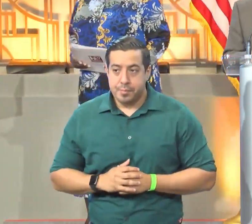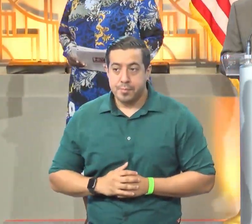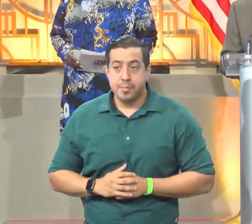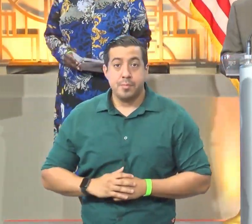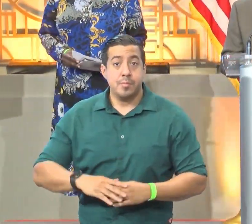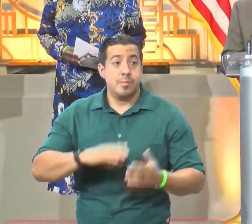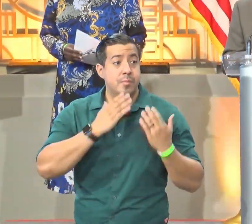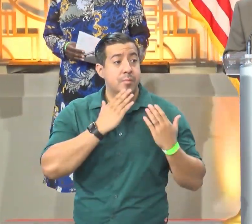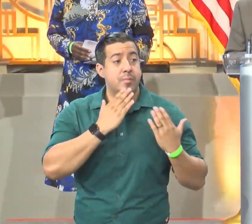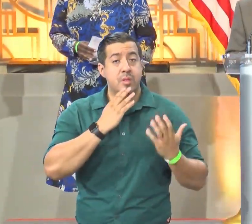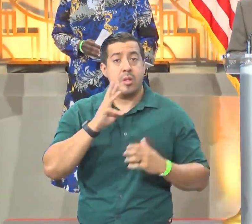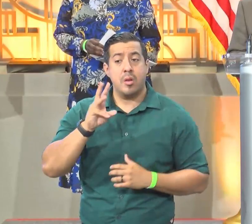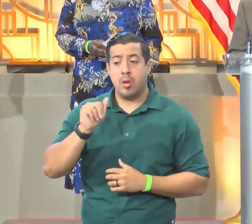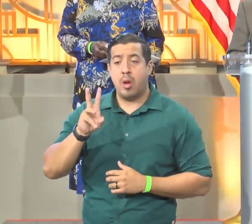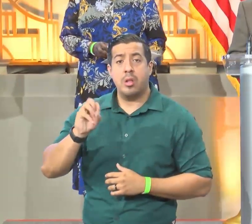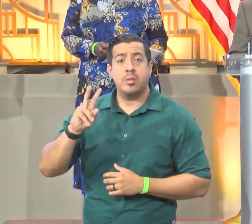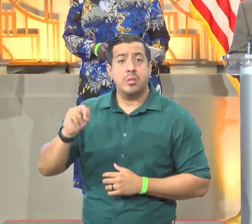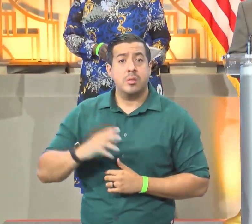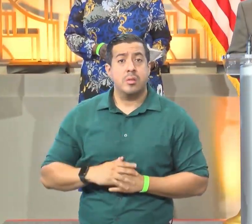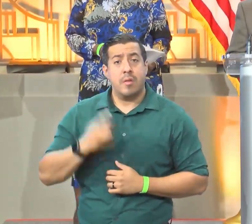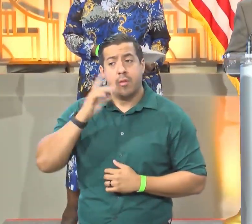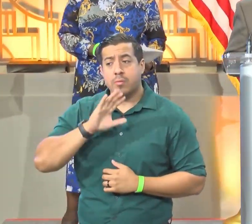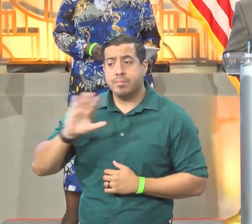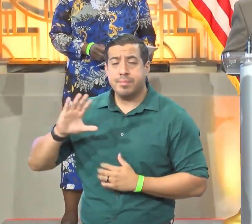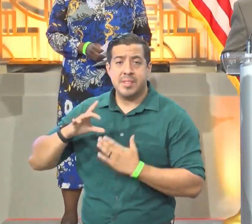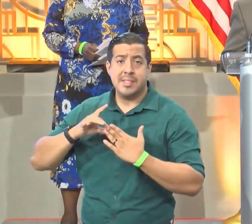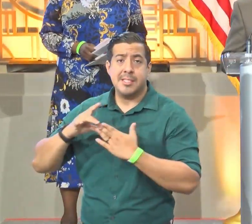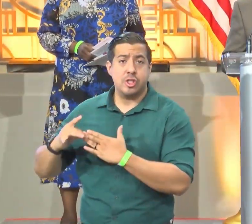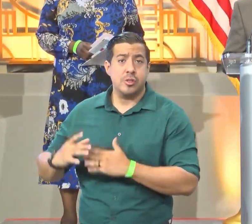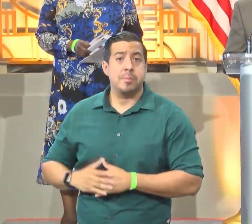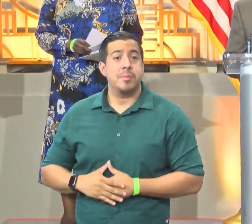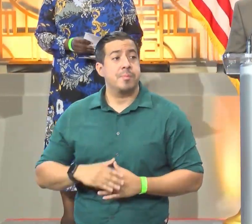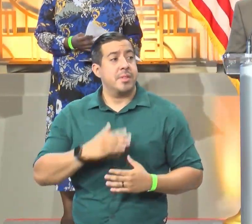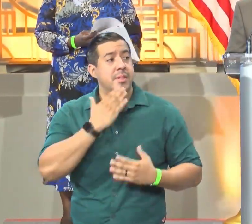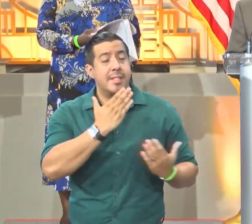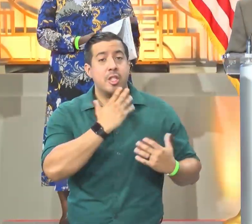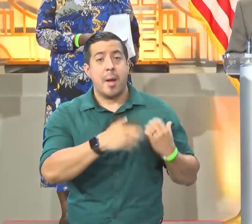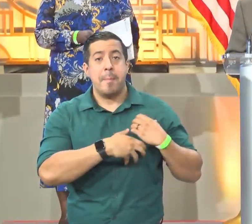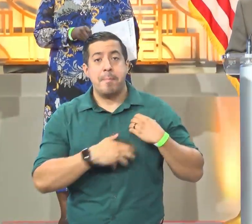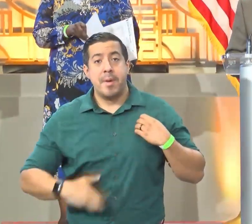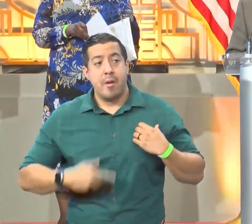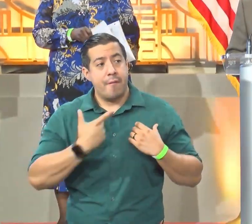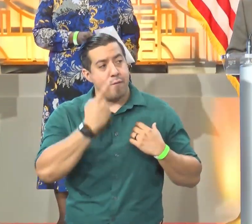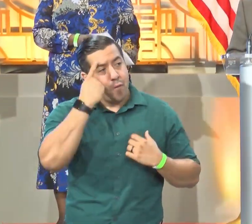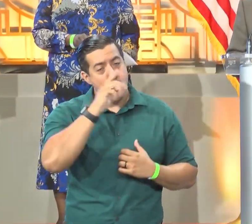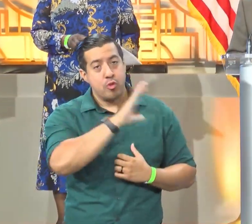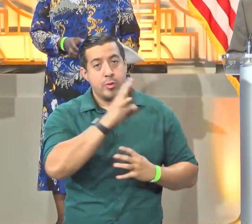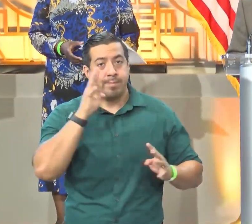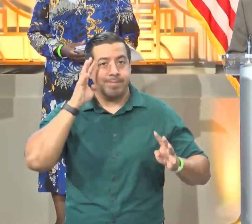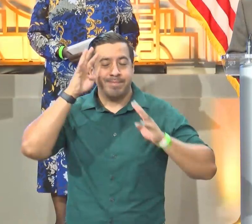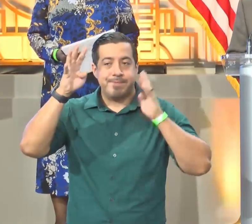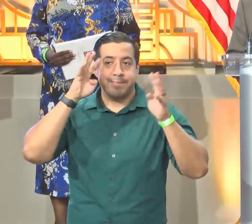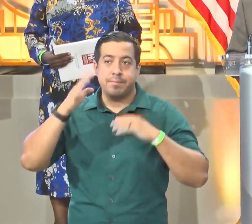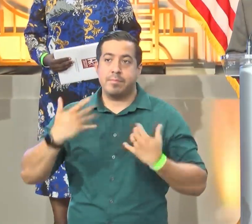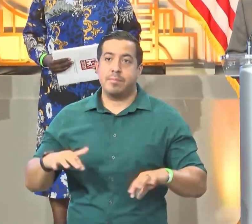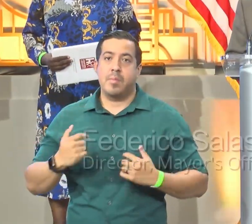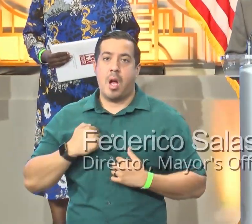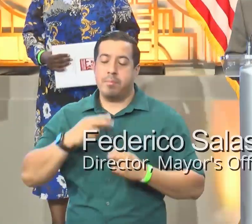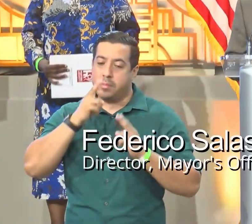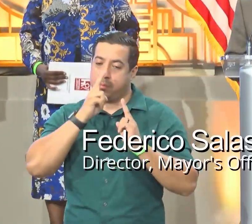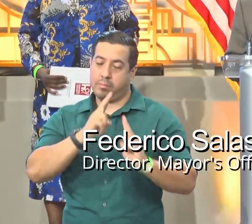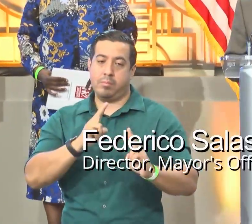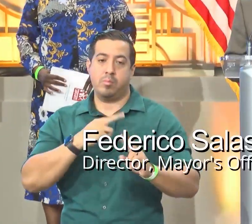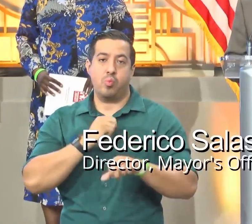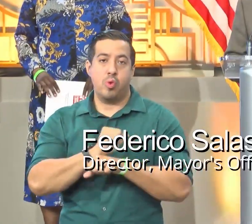Thank you, Dr. Lawson, for your leadership, and thank you, Mayor, for your vision. I'm honored to work with the City